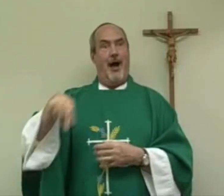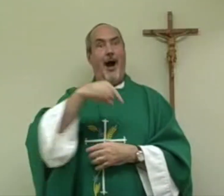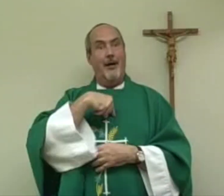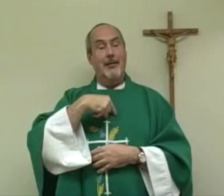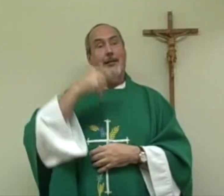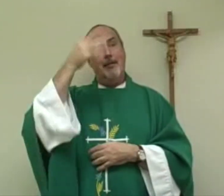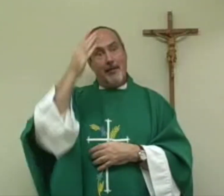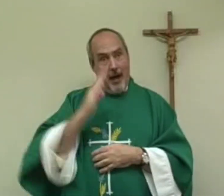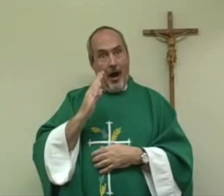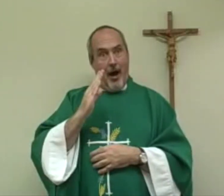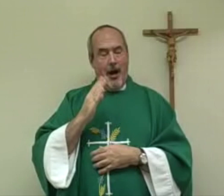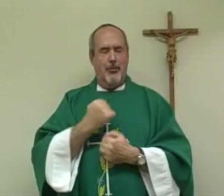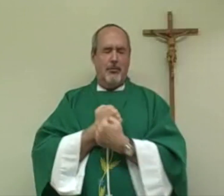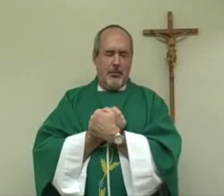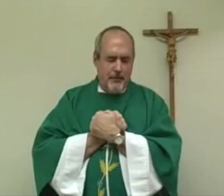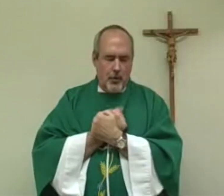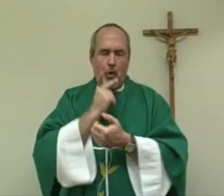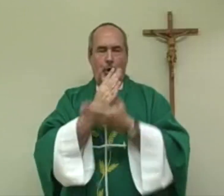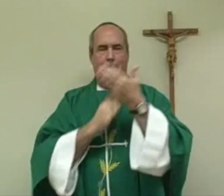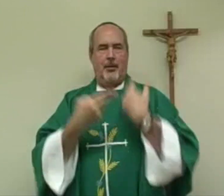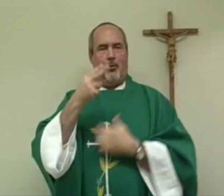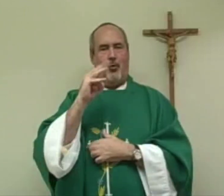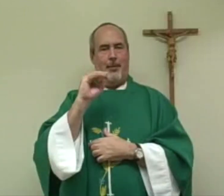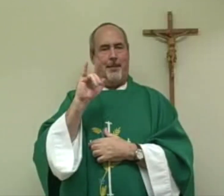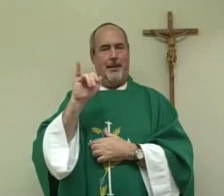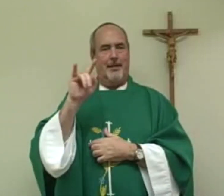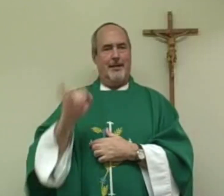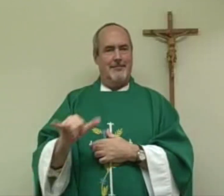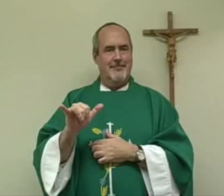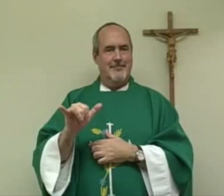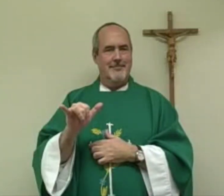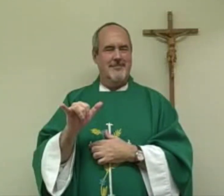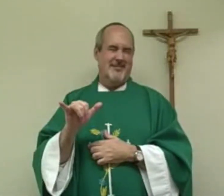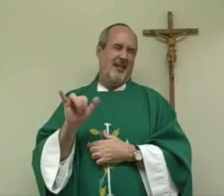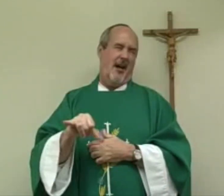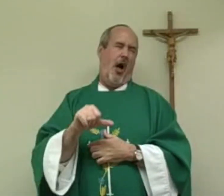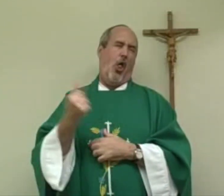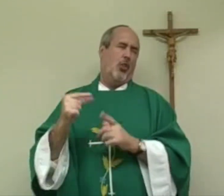reading today, it tells us that God loves humility.